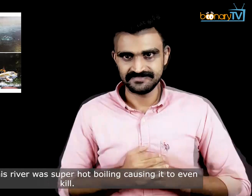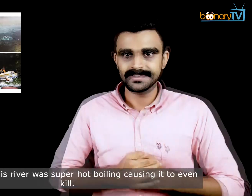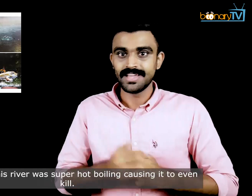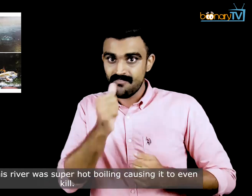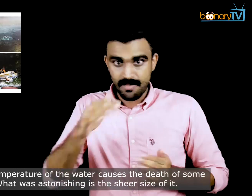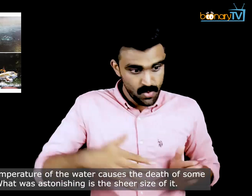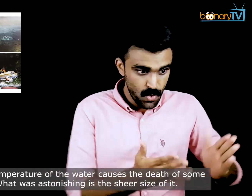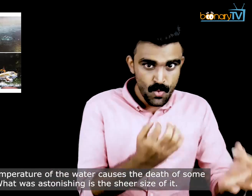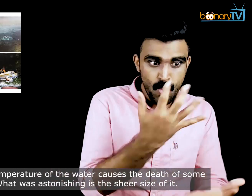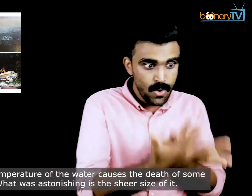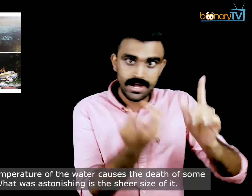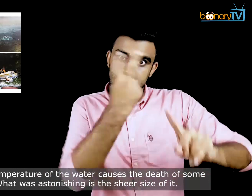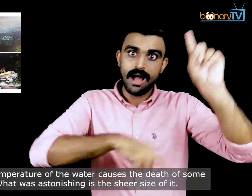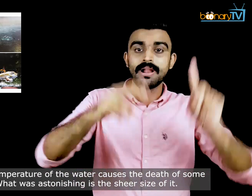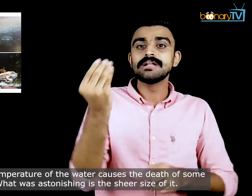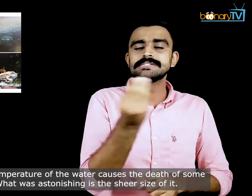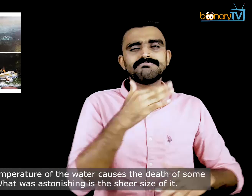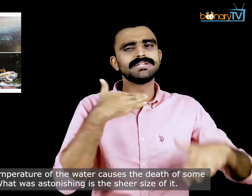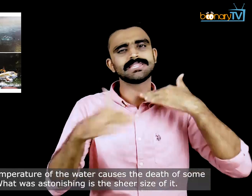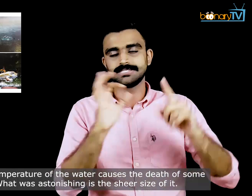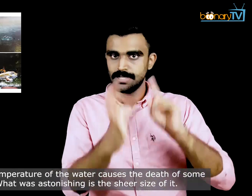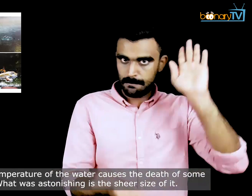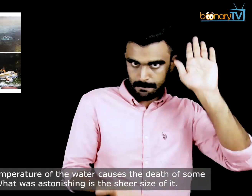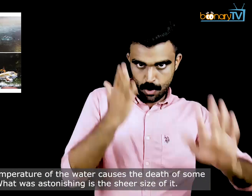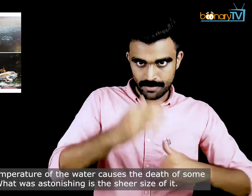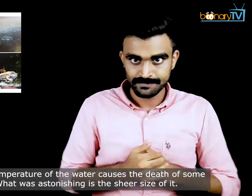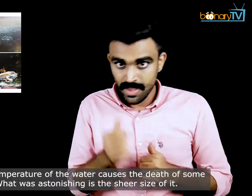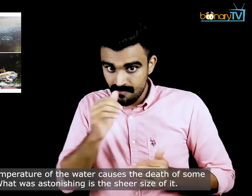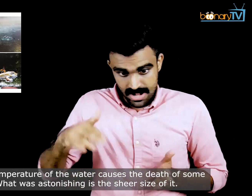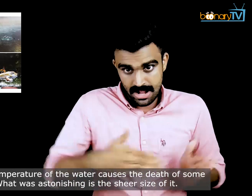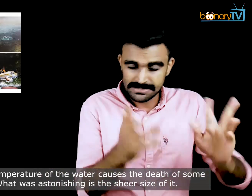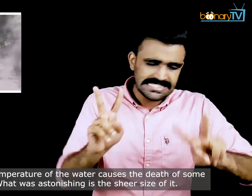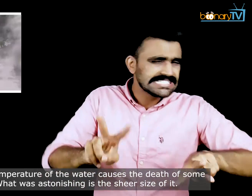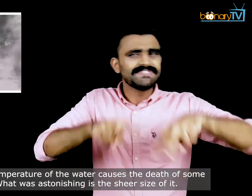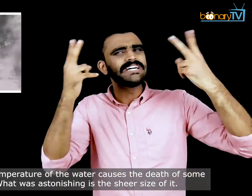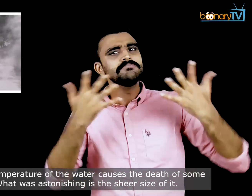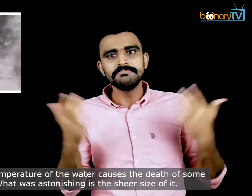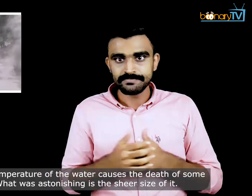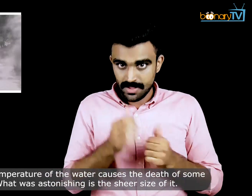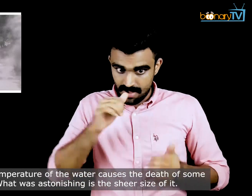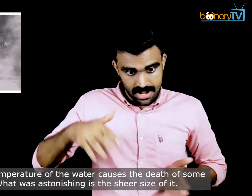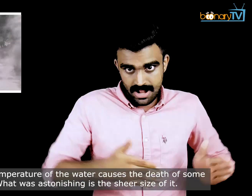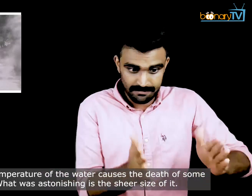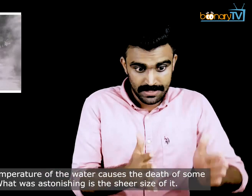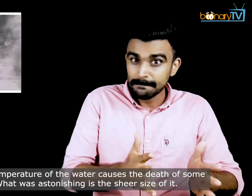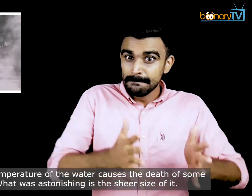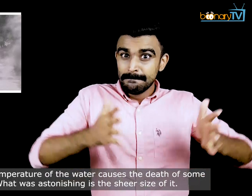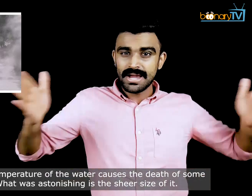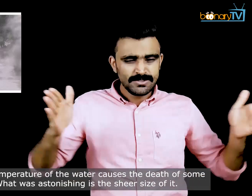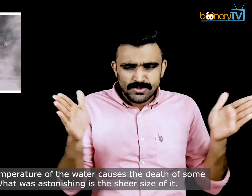The super hot temperature of the water causes the death of some animals. What was astonishing is the sheer size